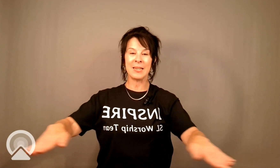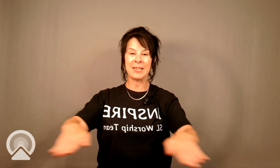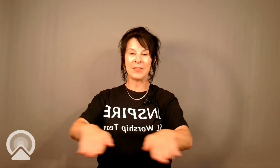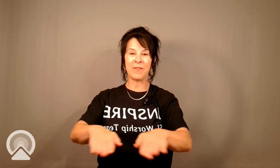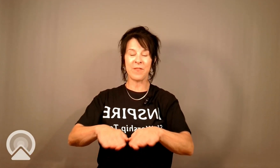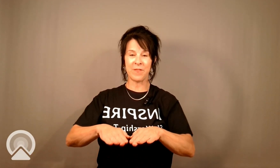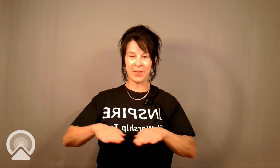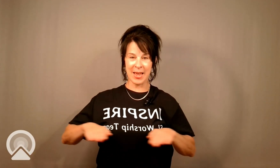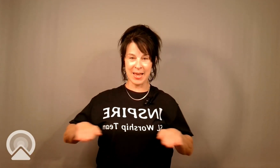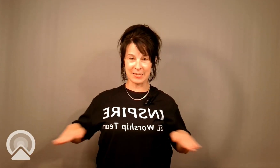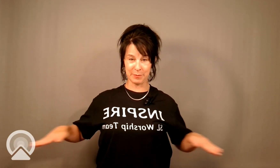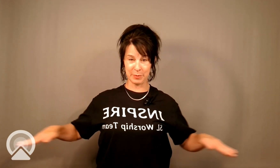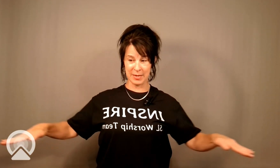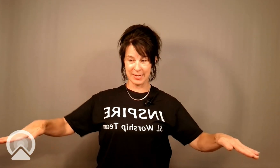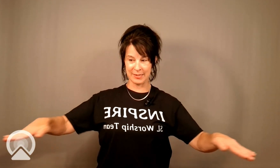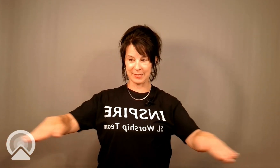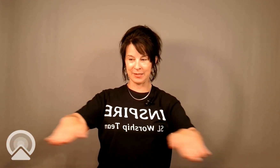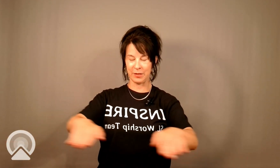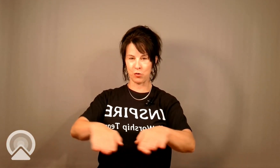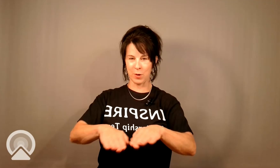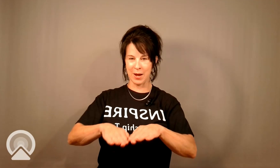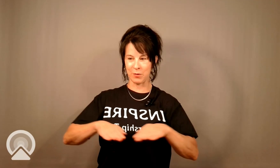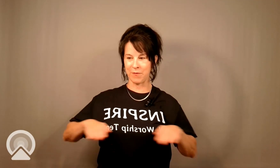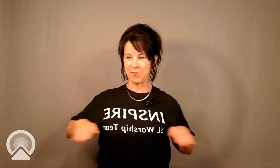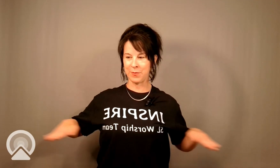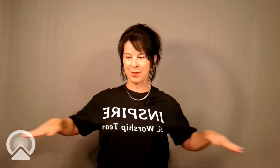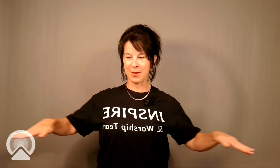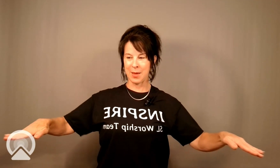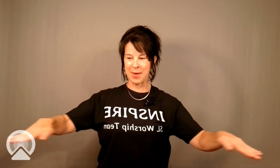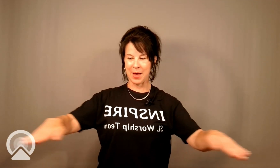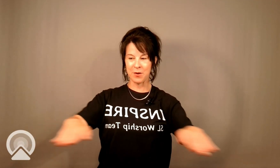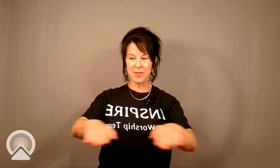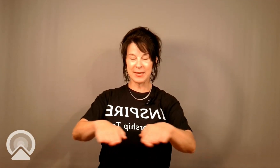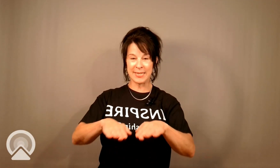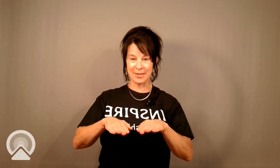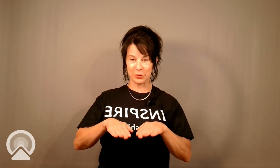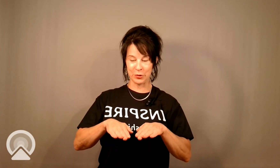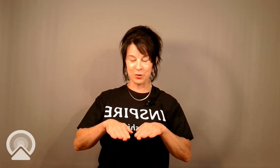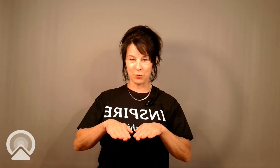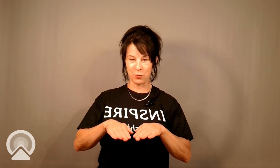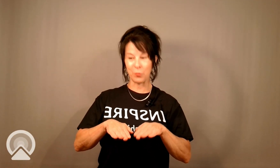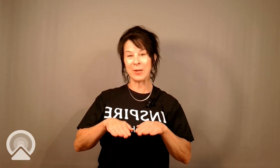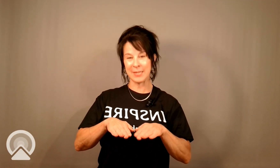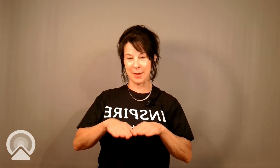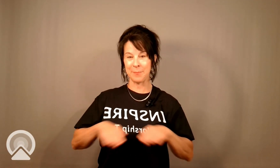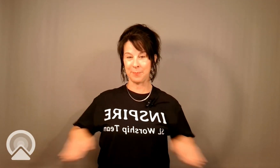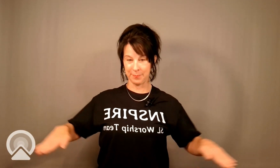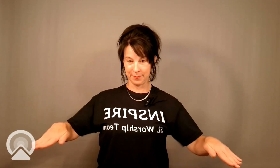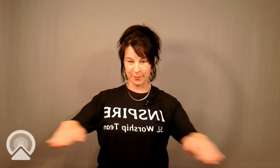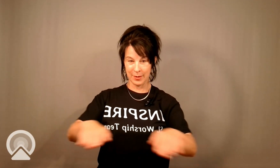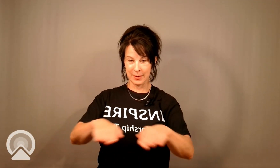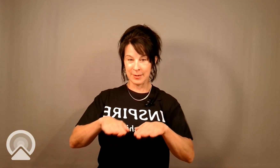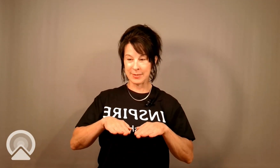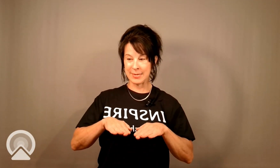It's a flat place, the ground. I'm out of the desert. One time.